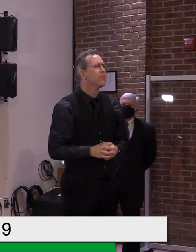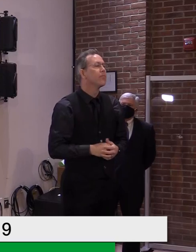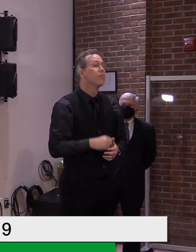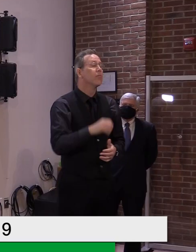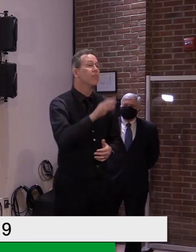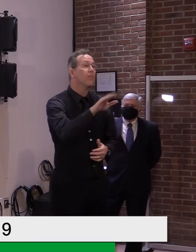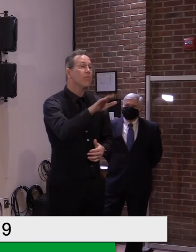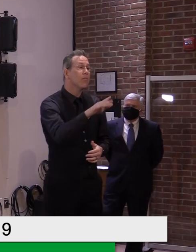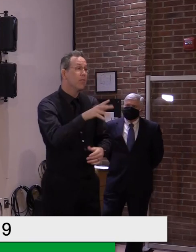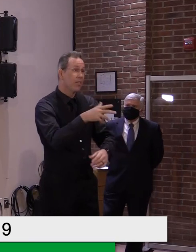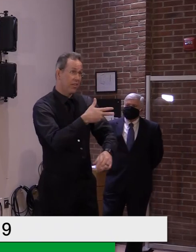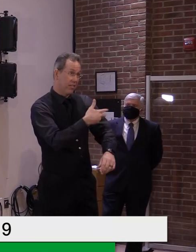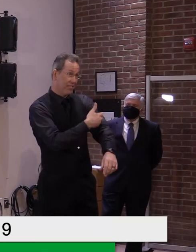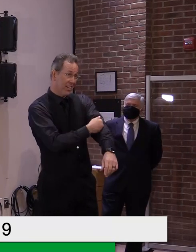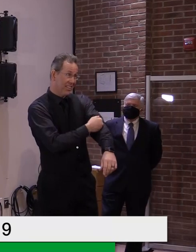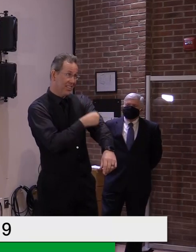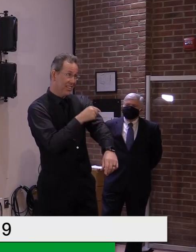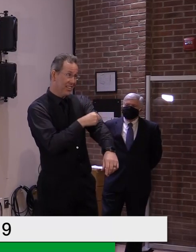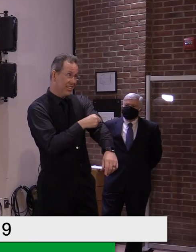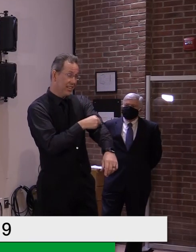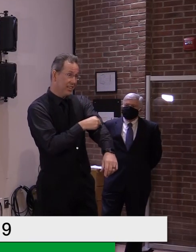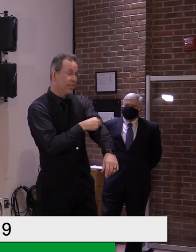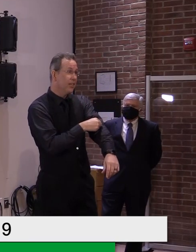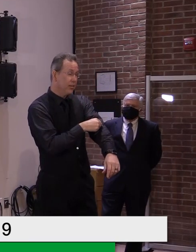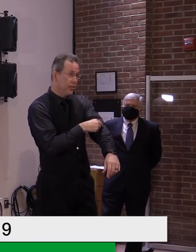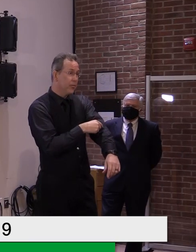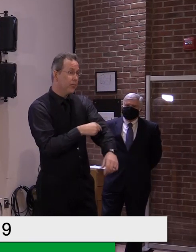dose, it's going to be another 6 weeks